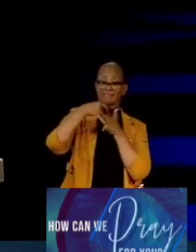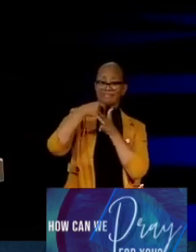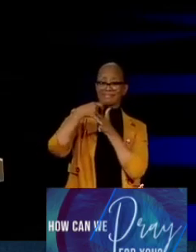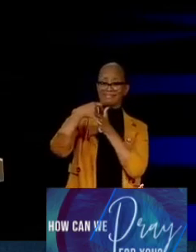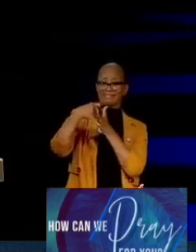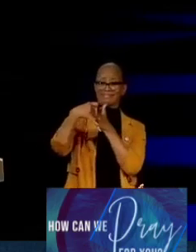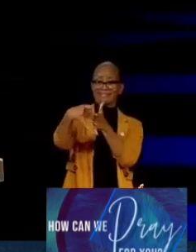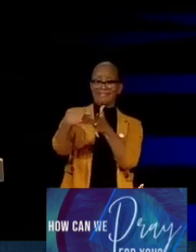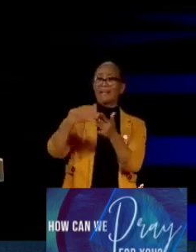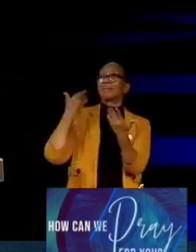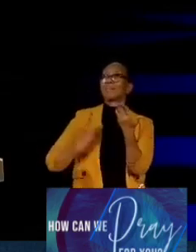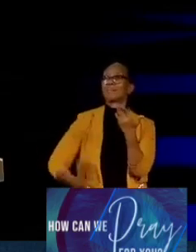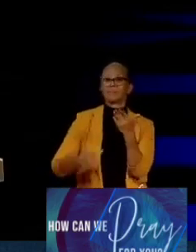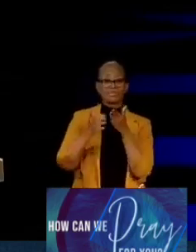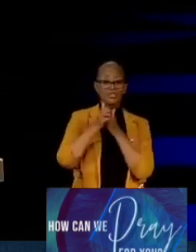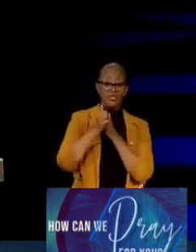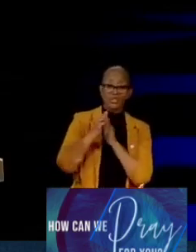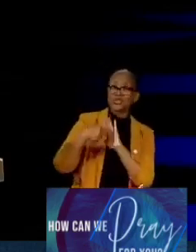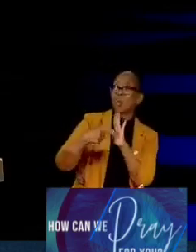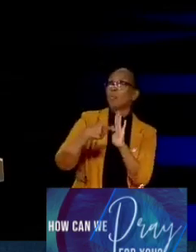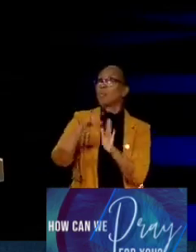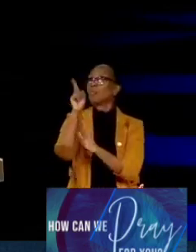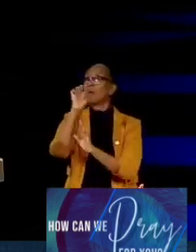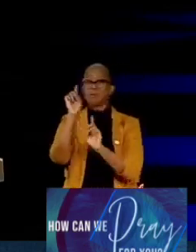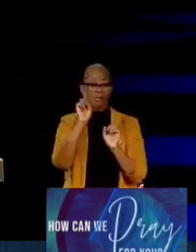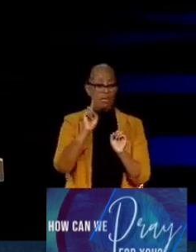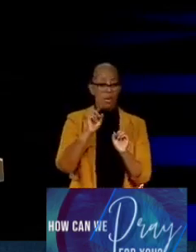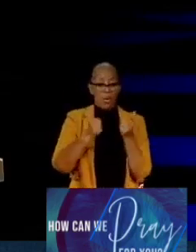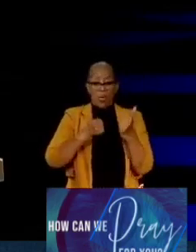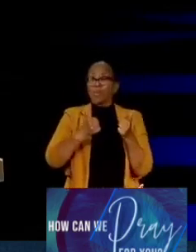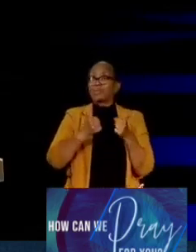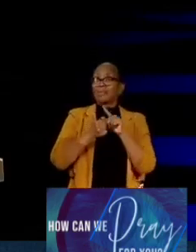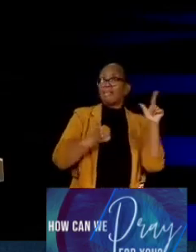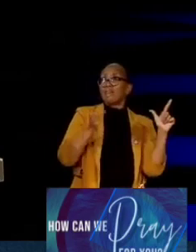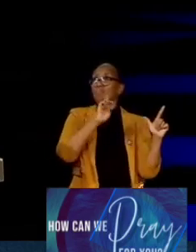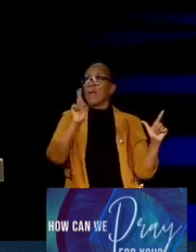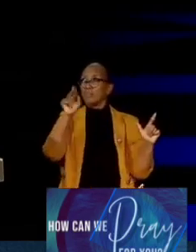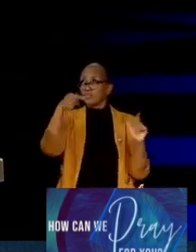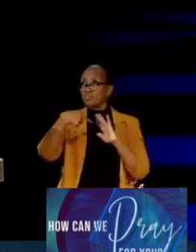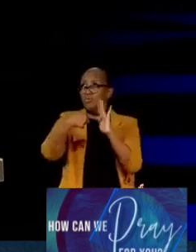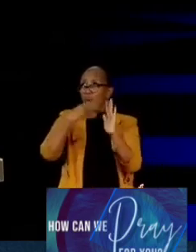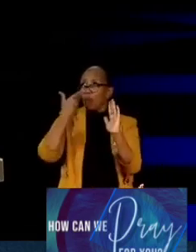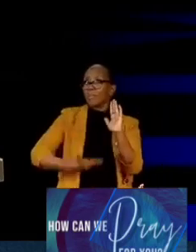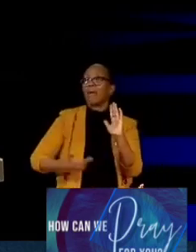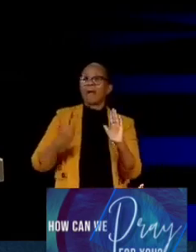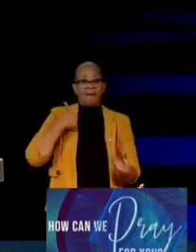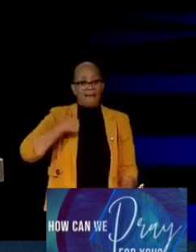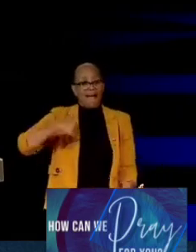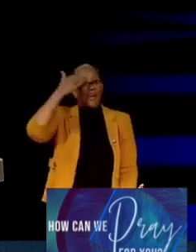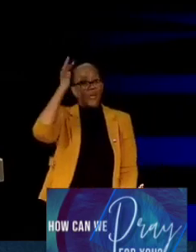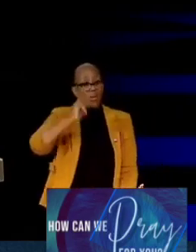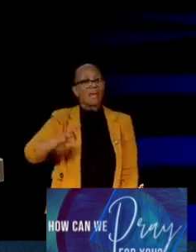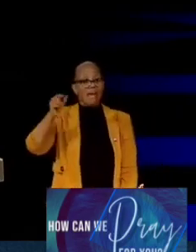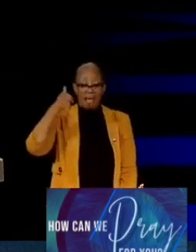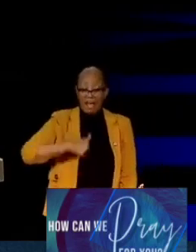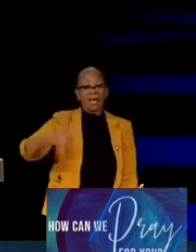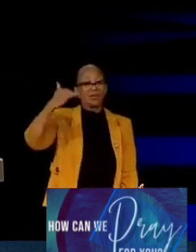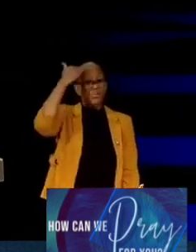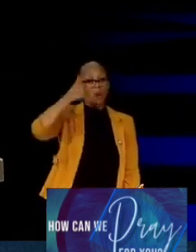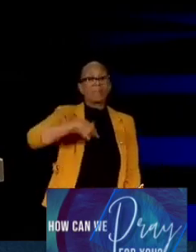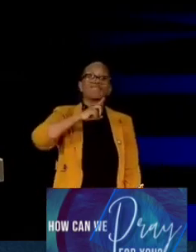me. Direct me. Comfort me. And I know that I